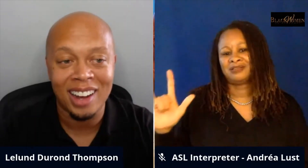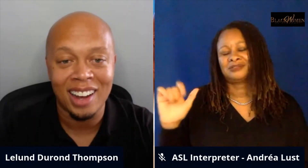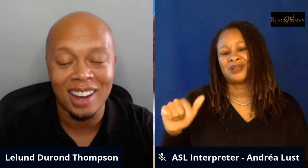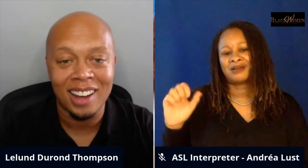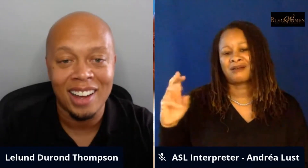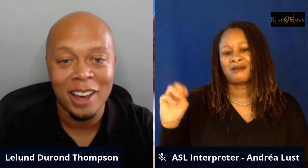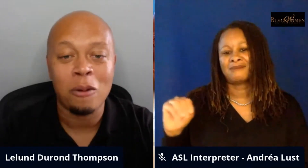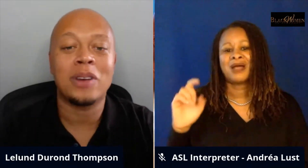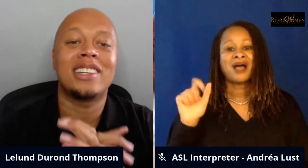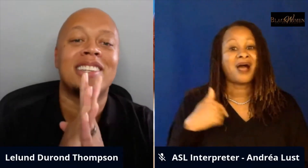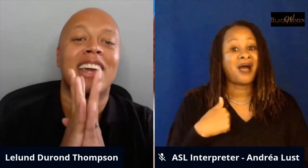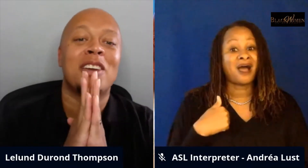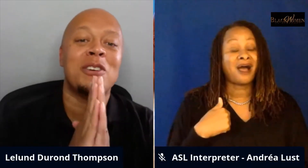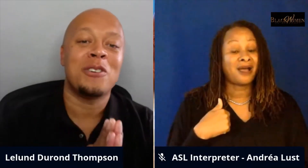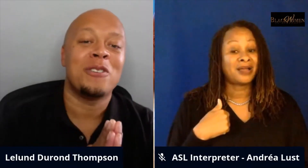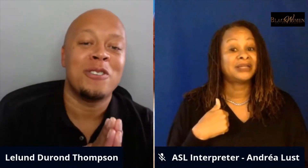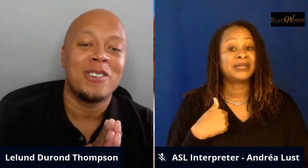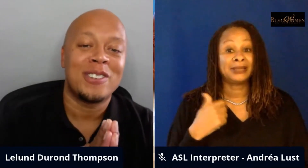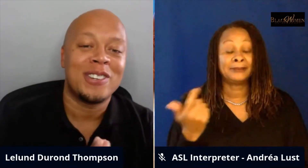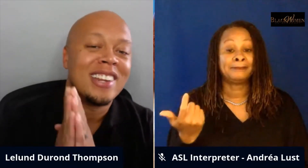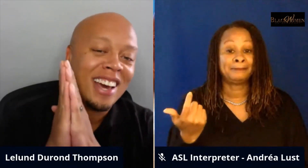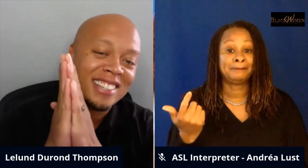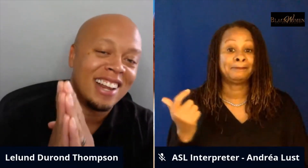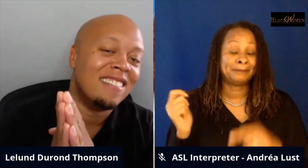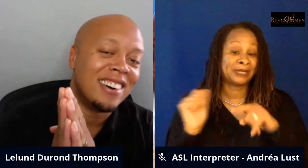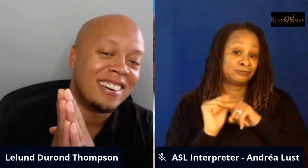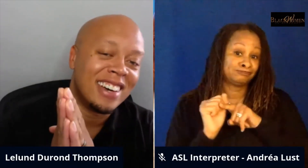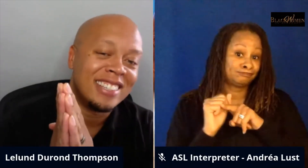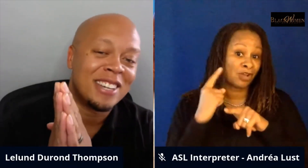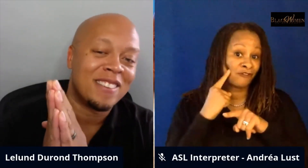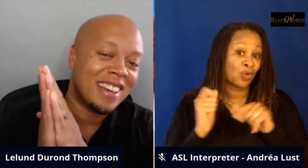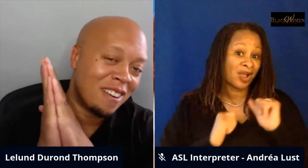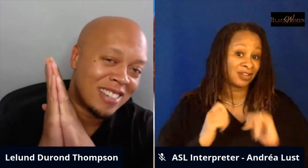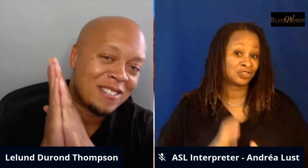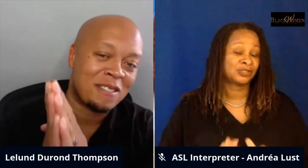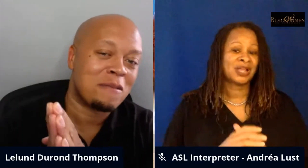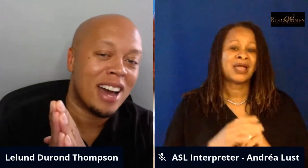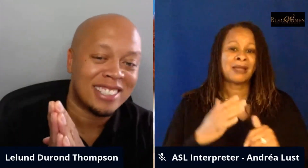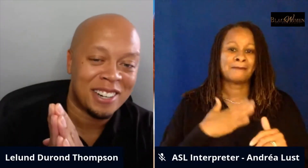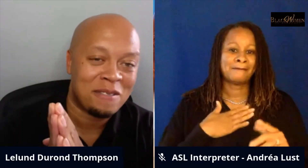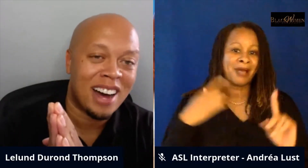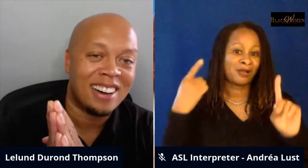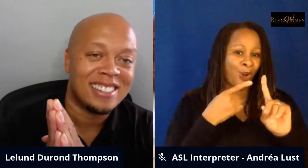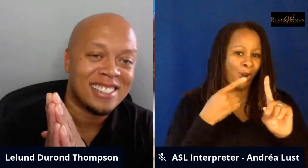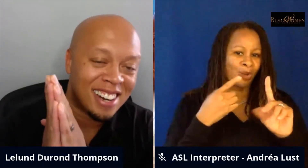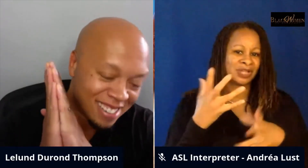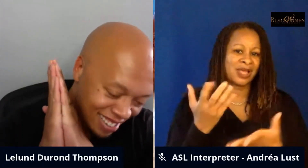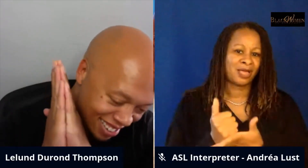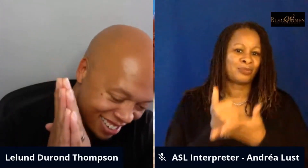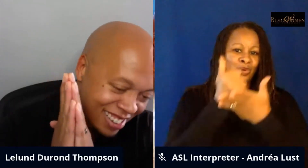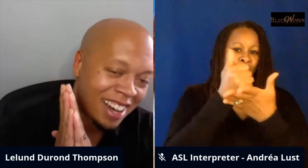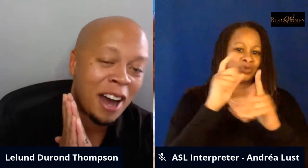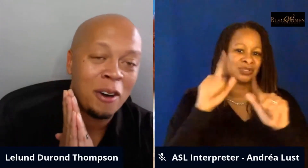but helping to take you to the next level is something that I'm extremely passionate about.